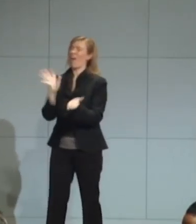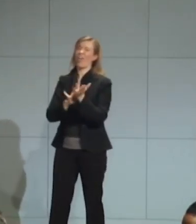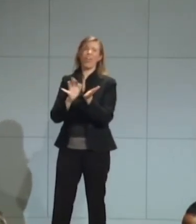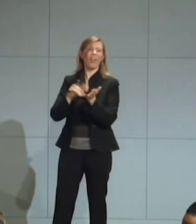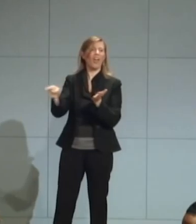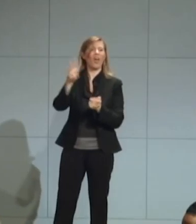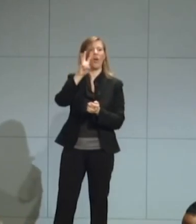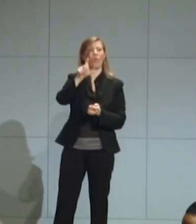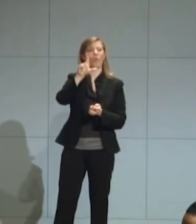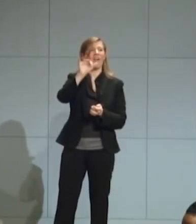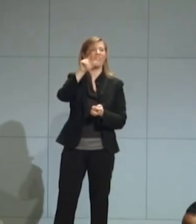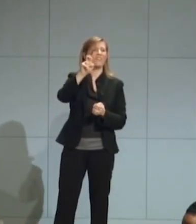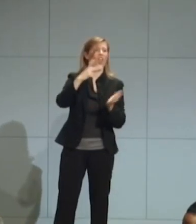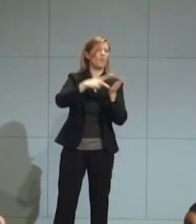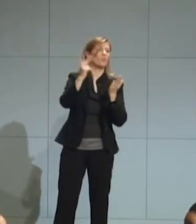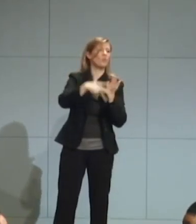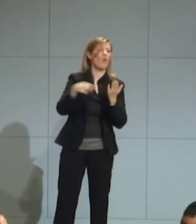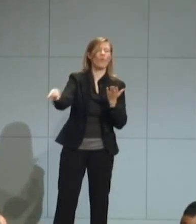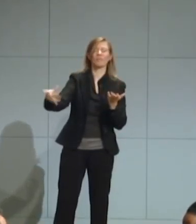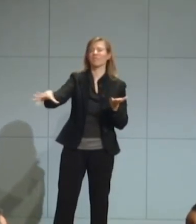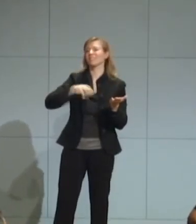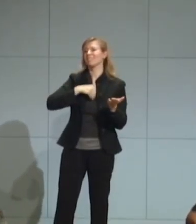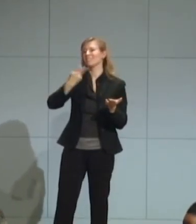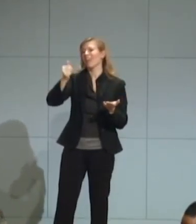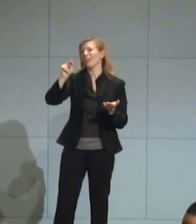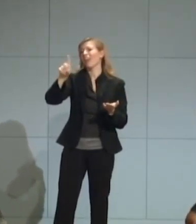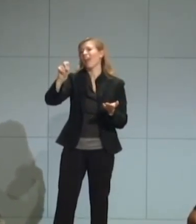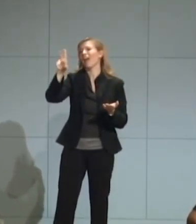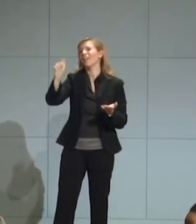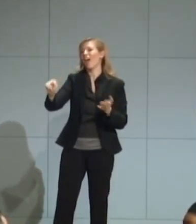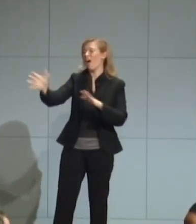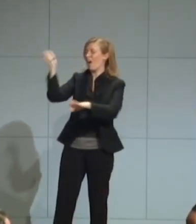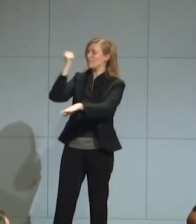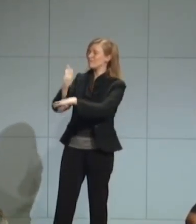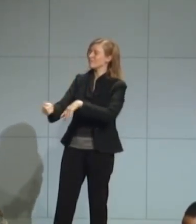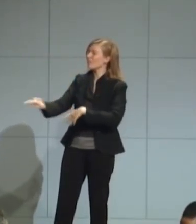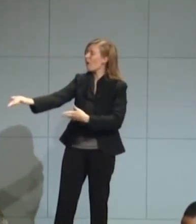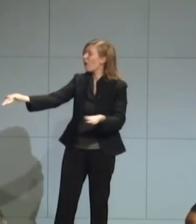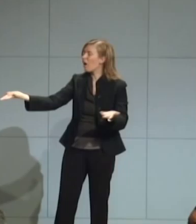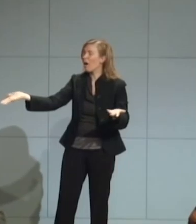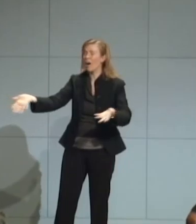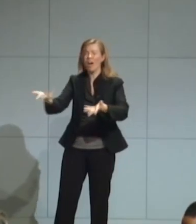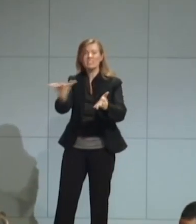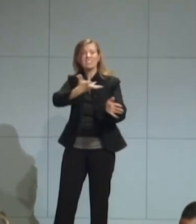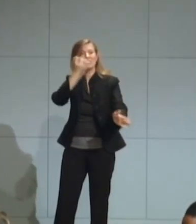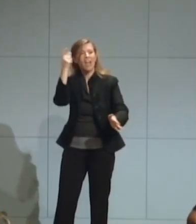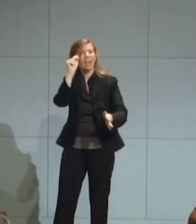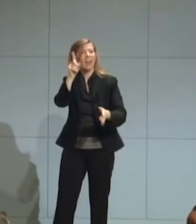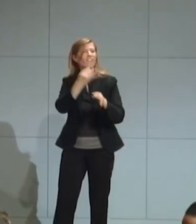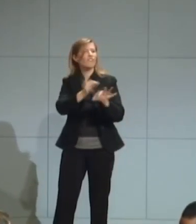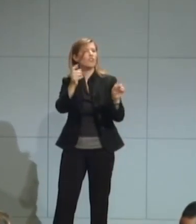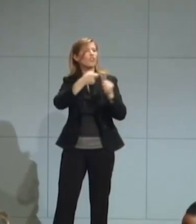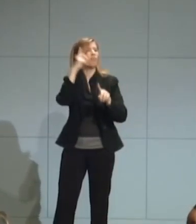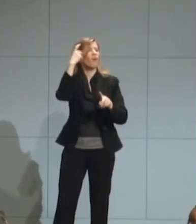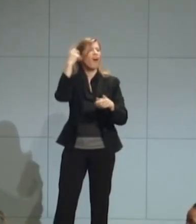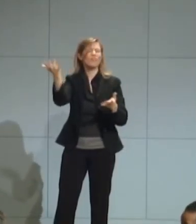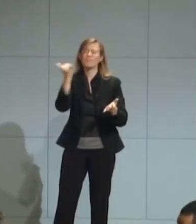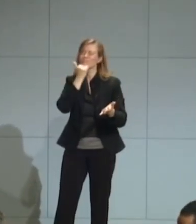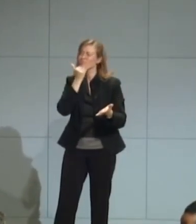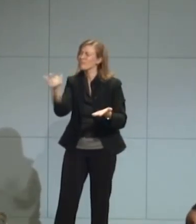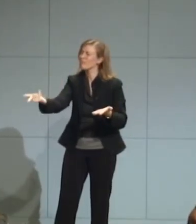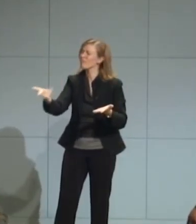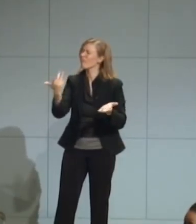the irony in the comment, right? But the point is, when the government tried to do something at the time to deal with